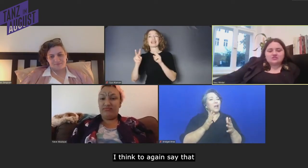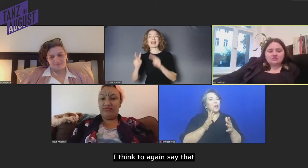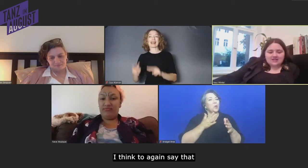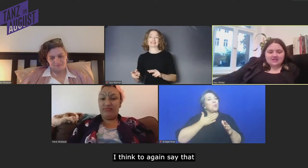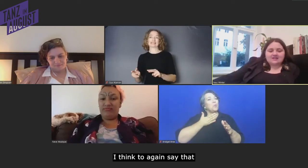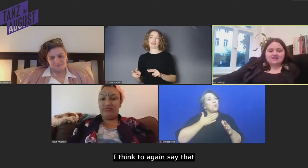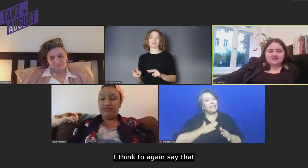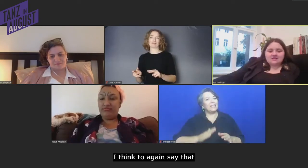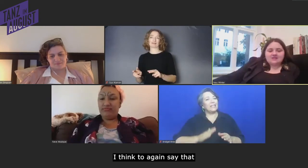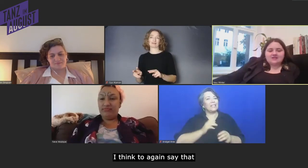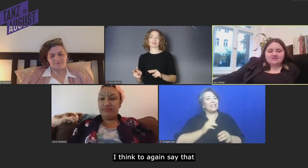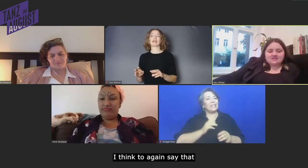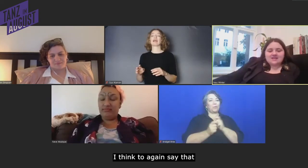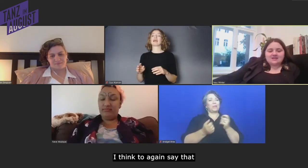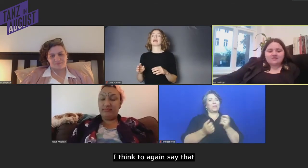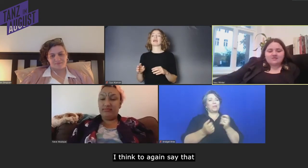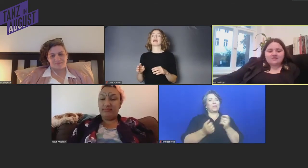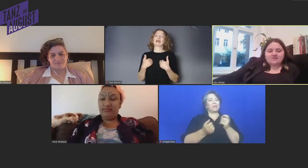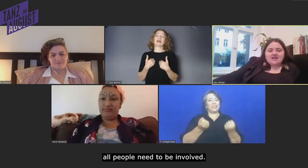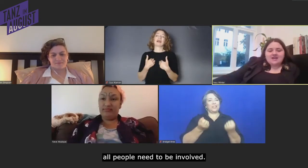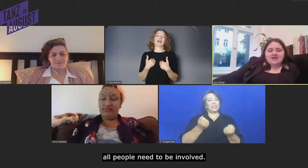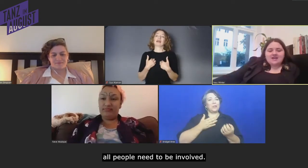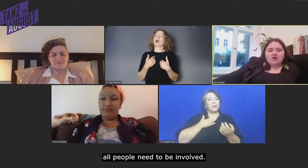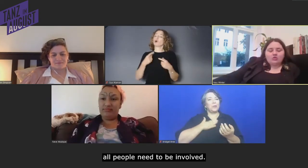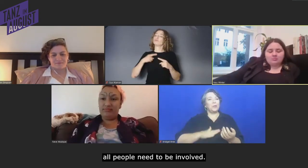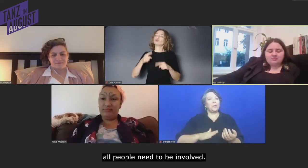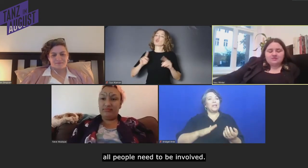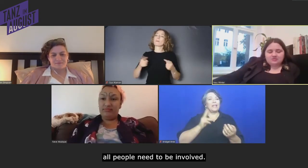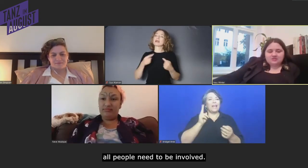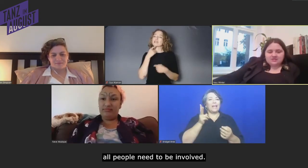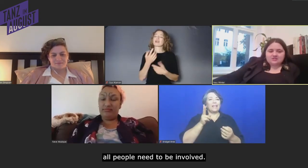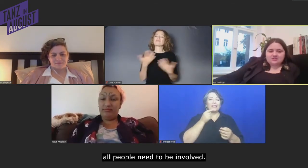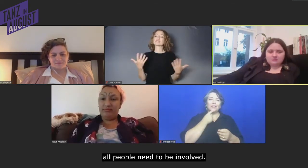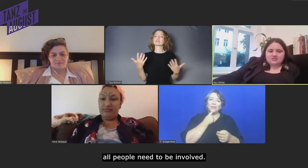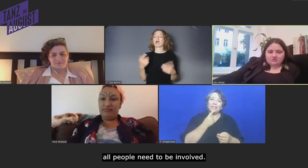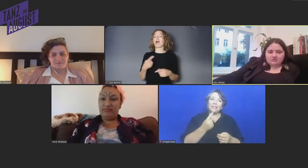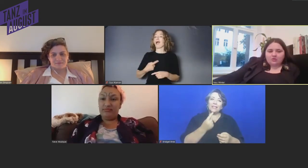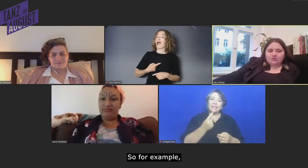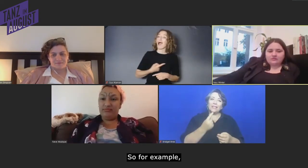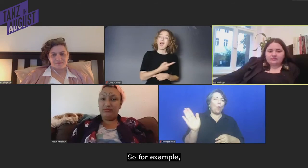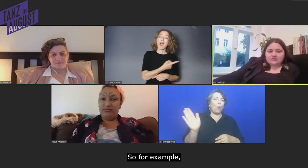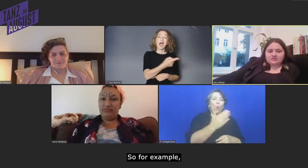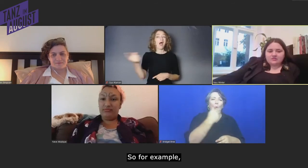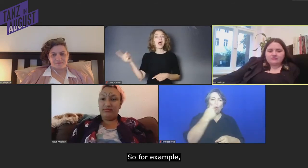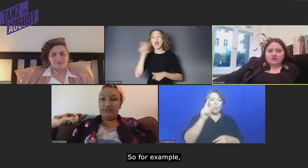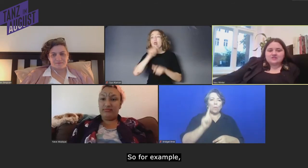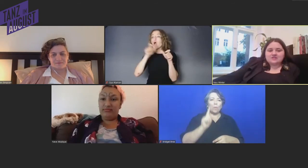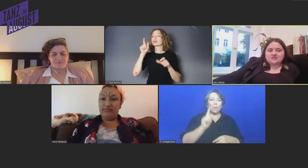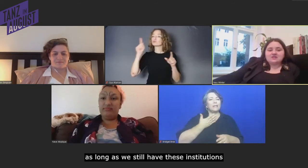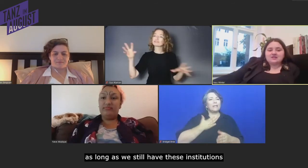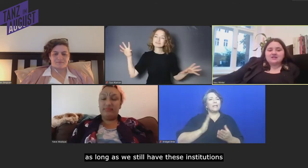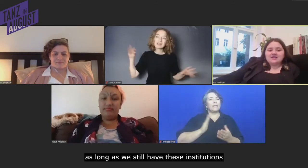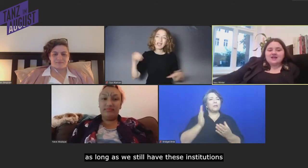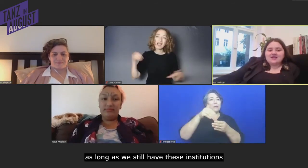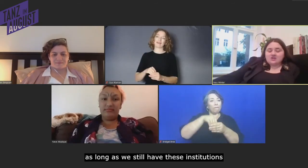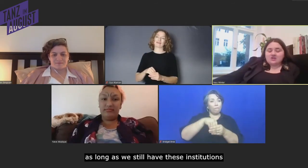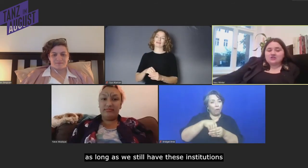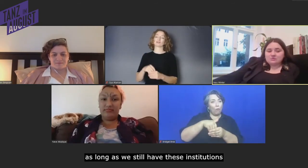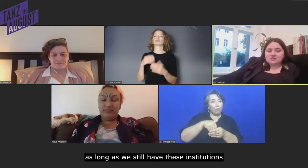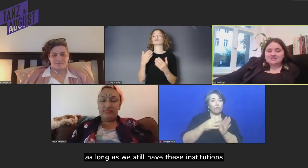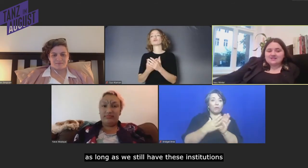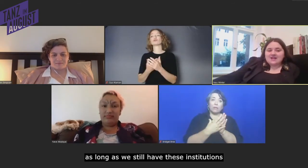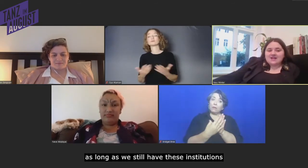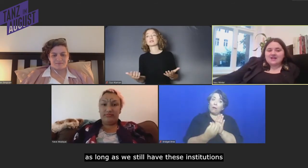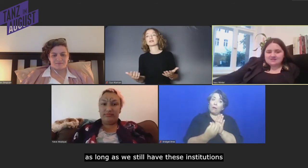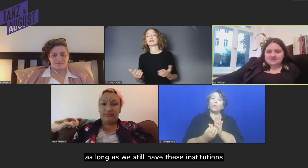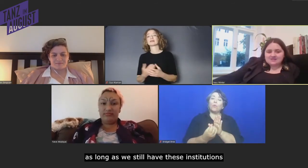to again say that all people need to be involved. So, for example, as long as we